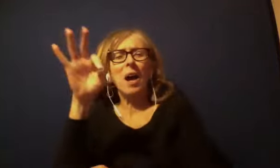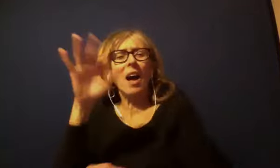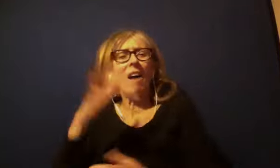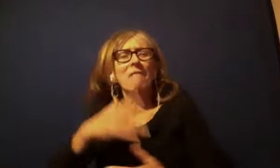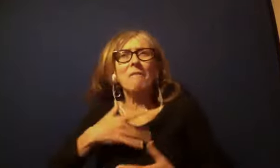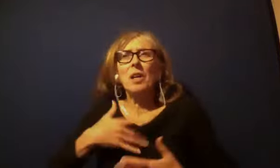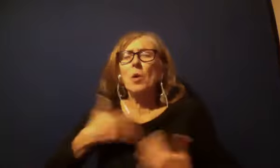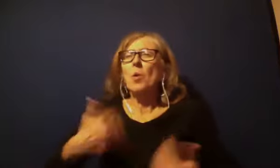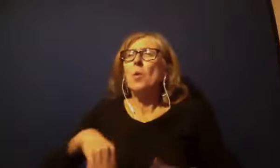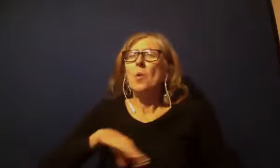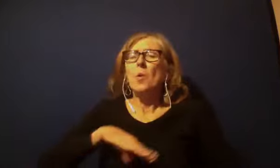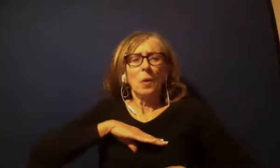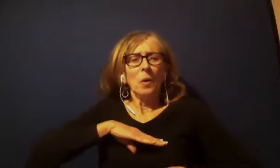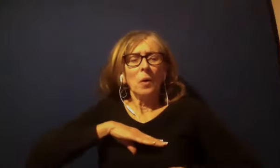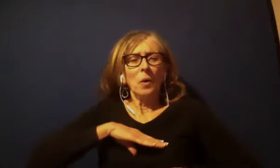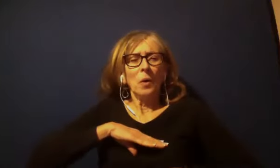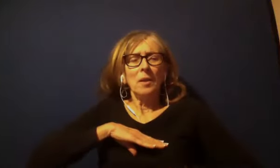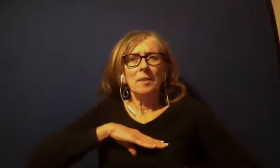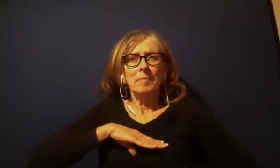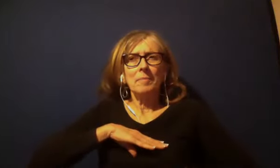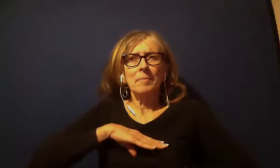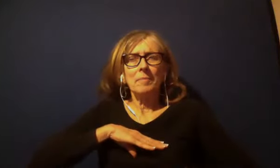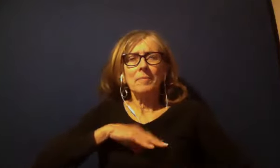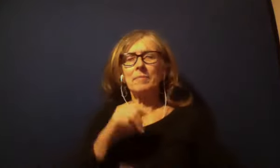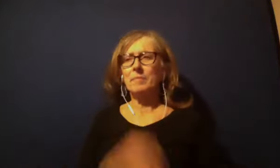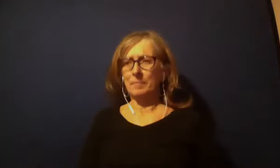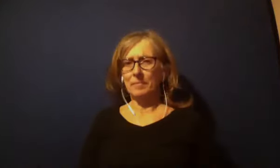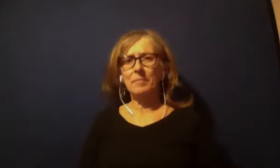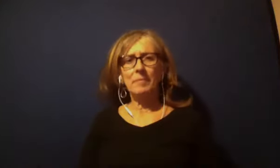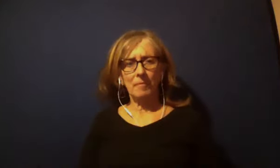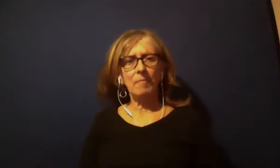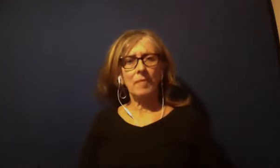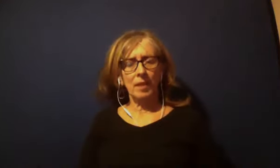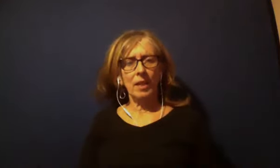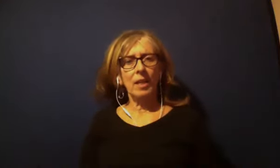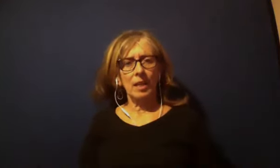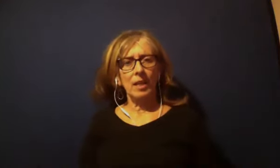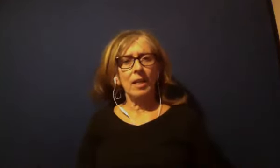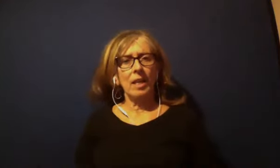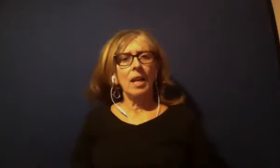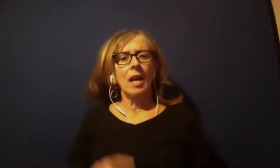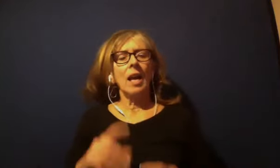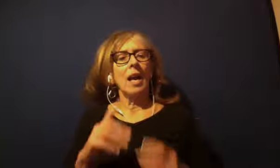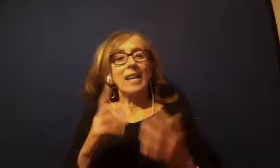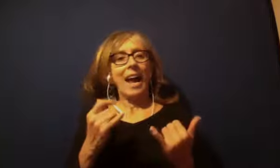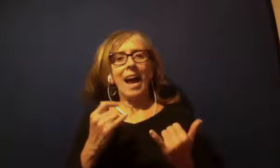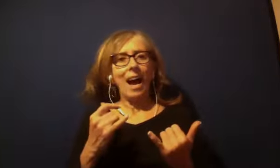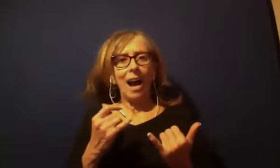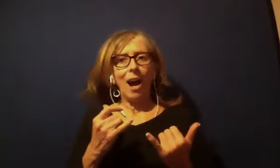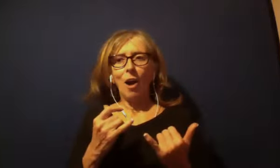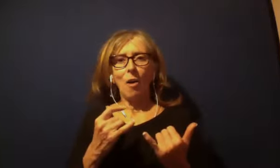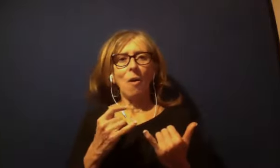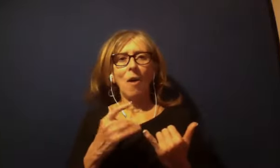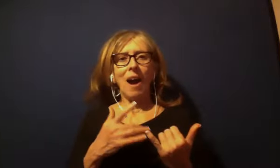soul. And, it fills me like in no other way, that I just seem to be awake and I can't get enough of it once I hear it.